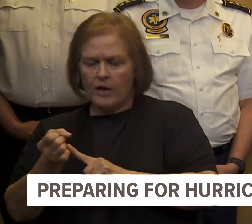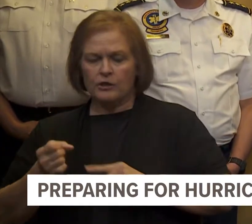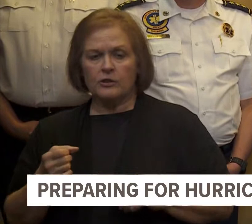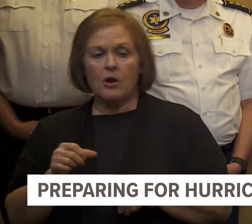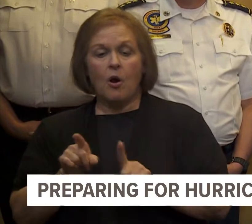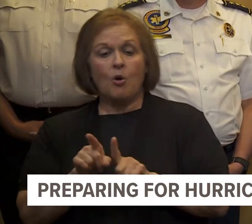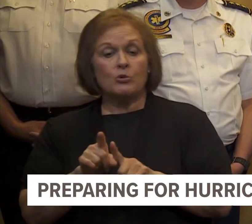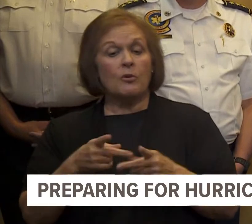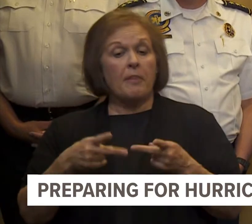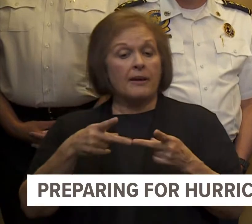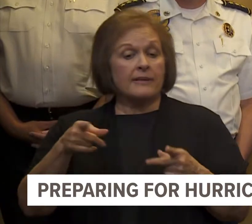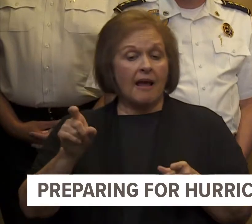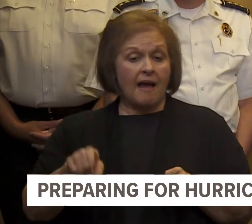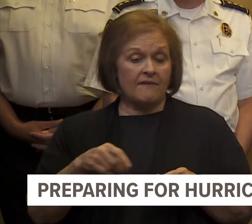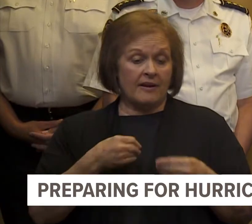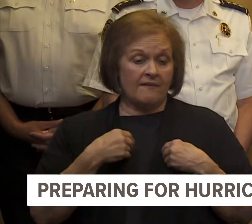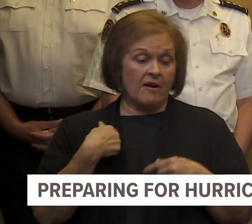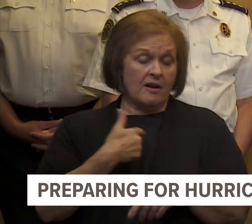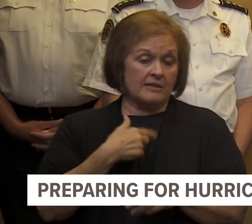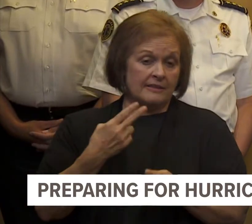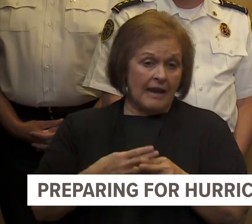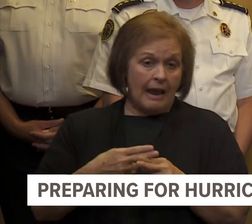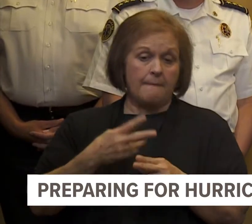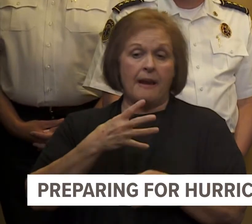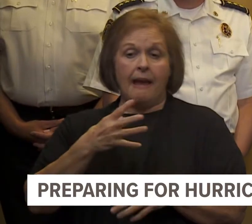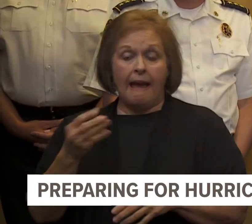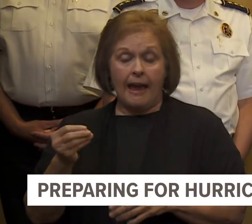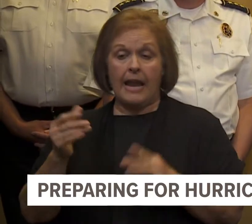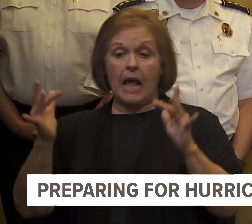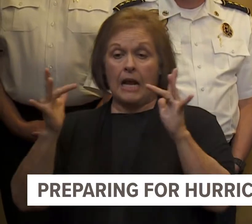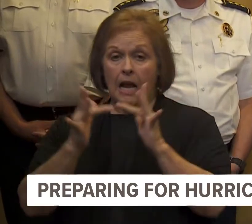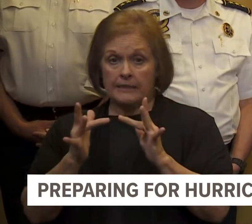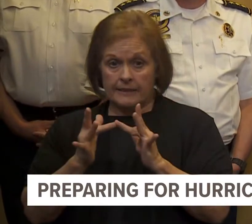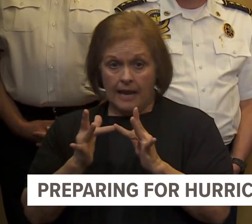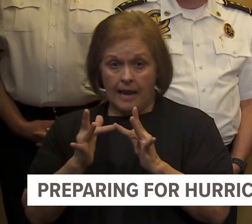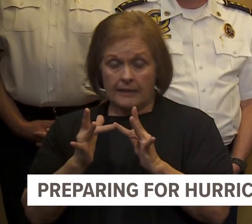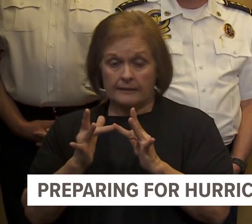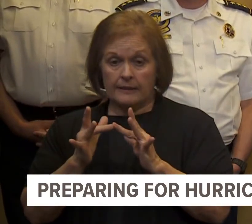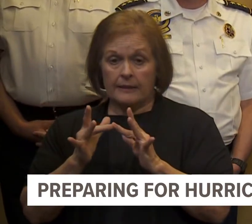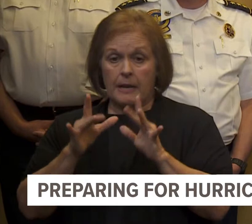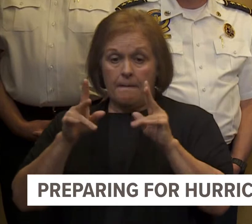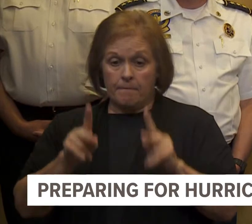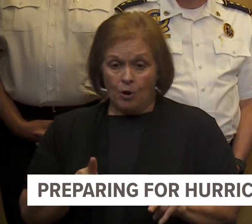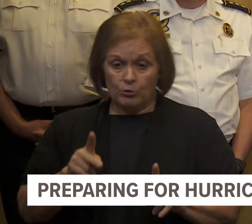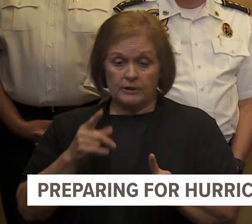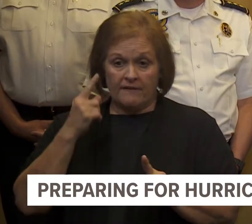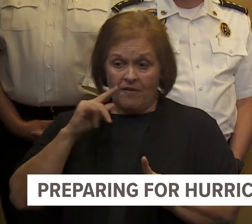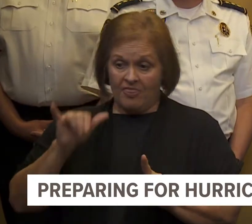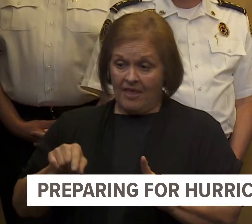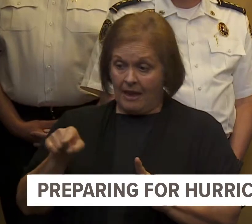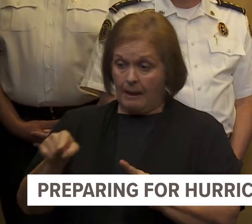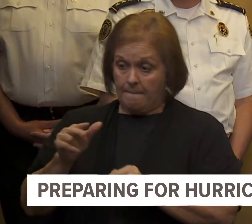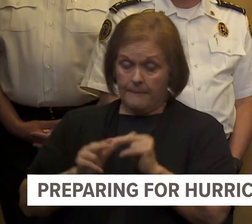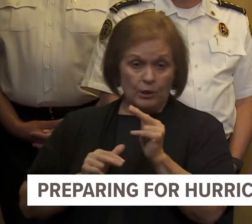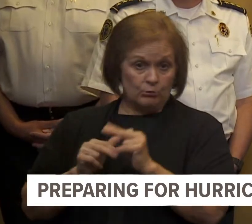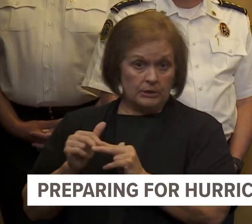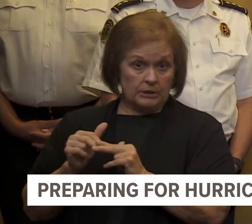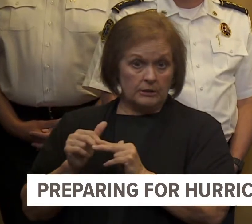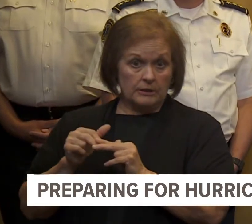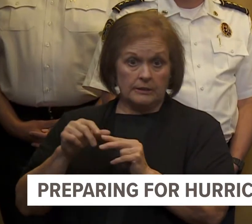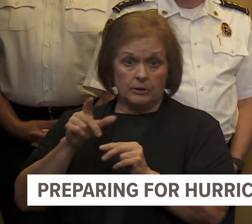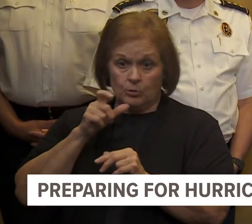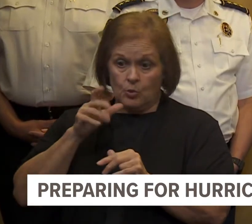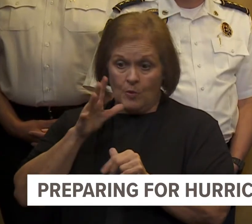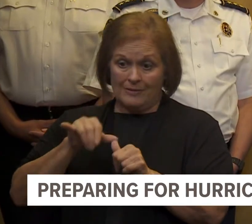also have to provide the name and multiple points of contact for the responsible individual for that building who would remain on site